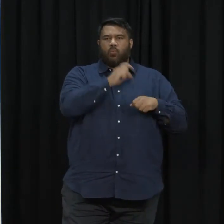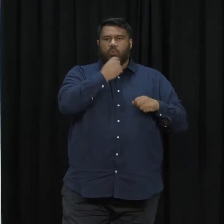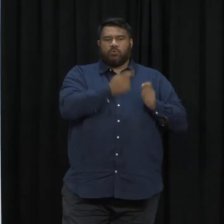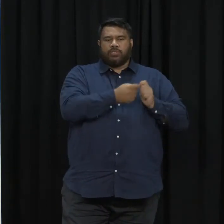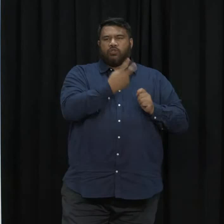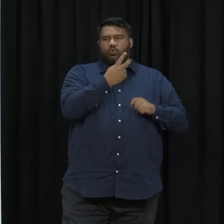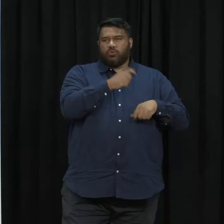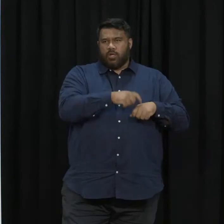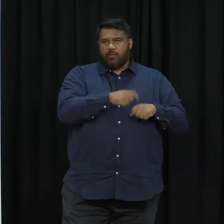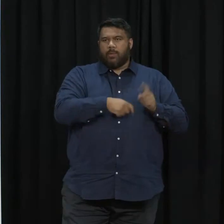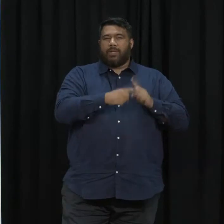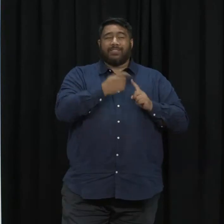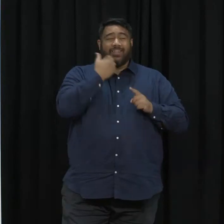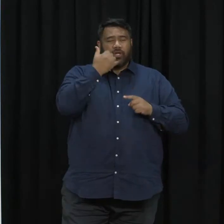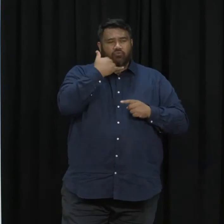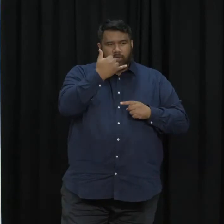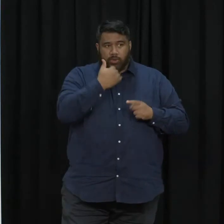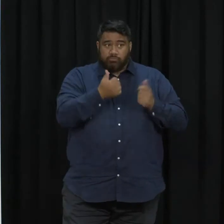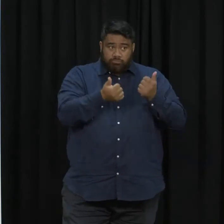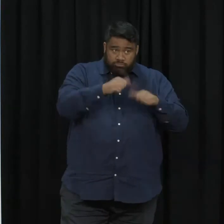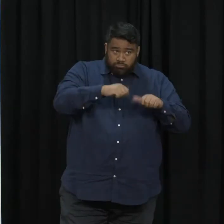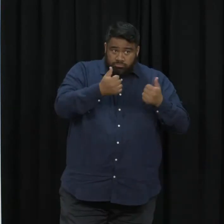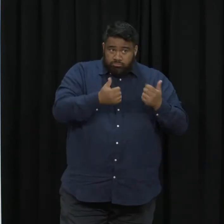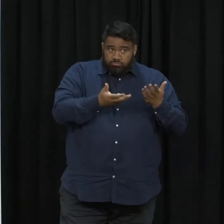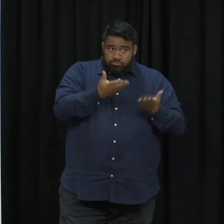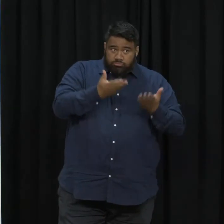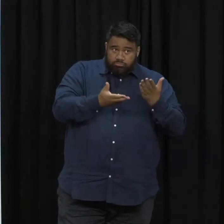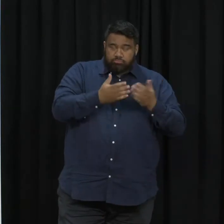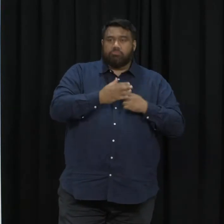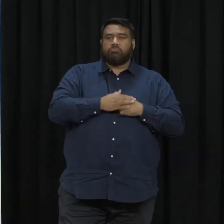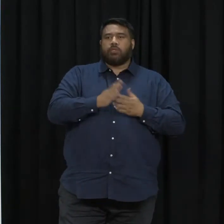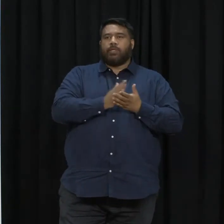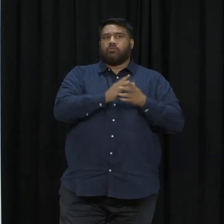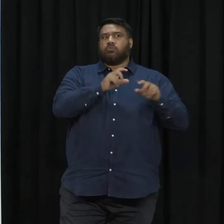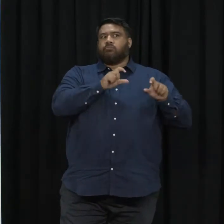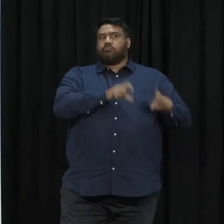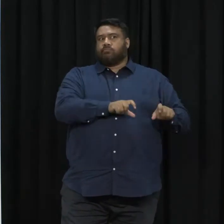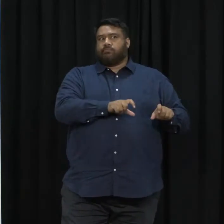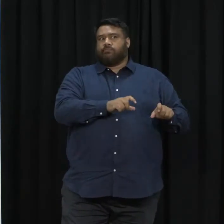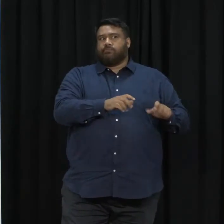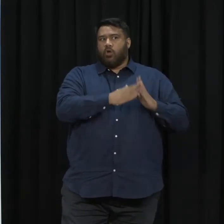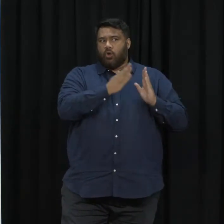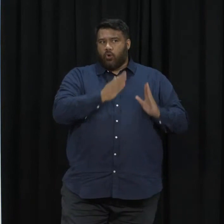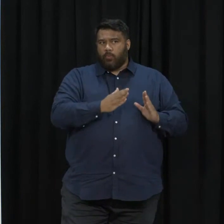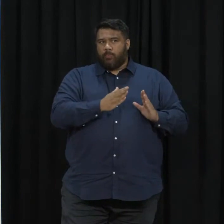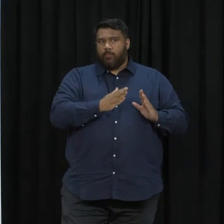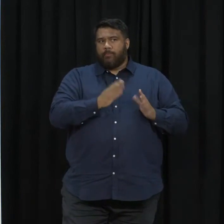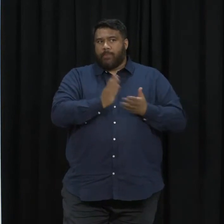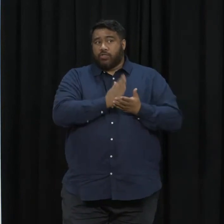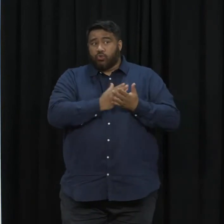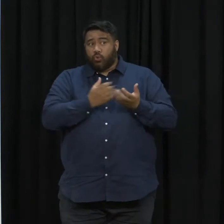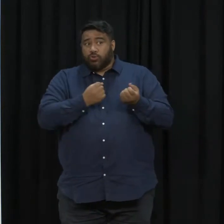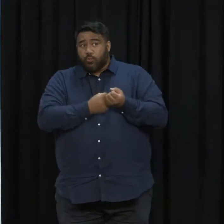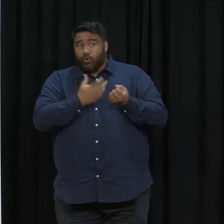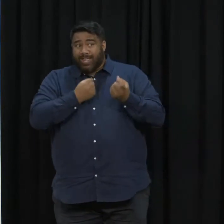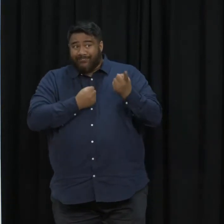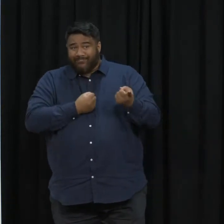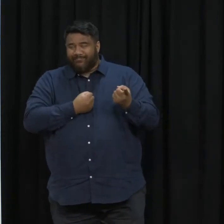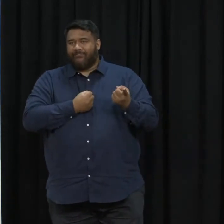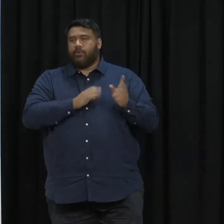daily contact to check for symptoms and ensure, of course, that they are in isolation and have all the support they need to remain